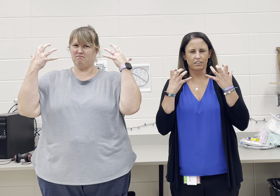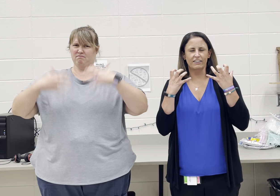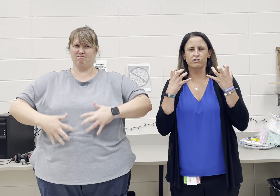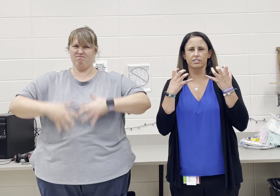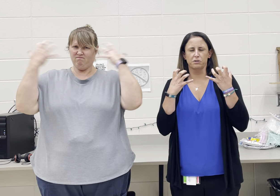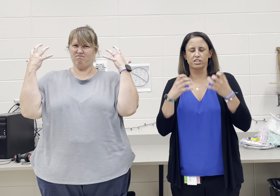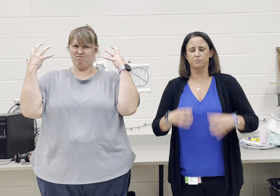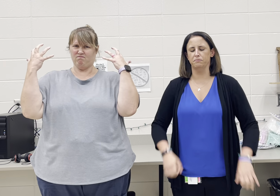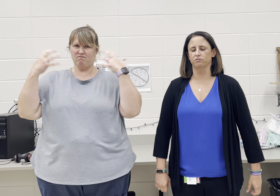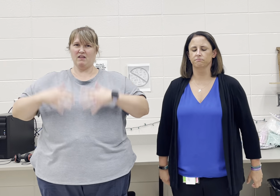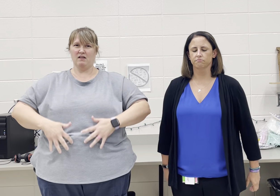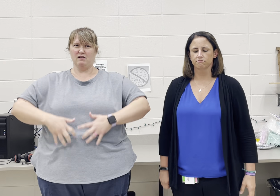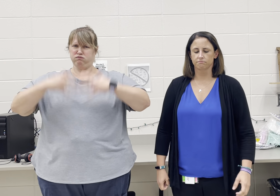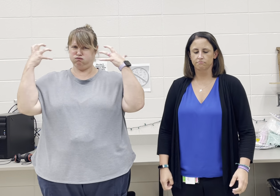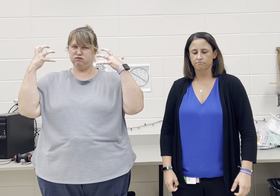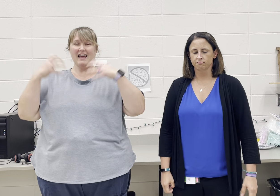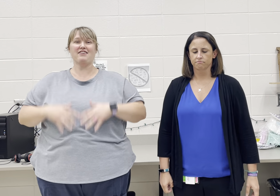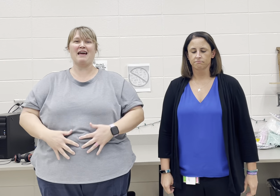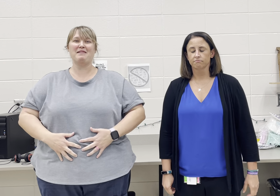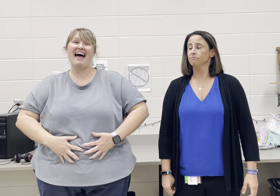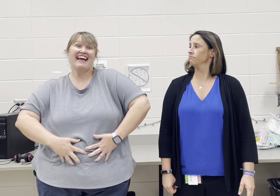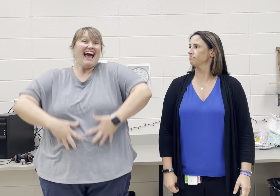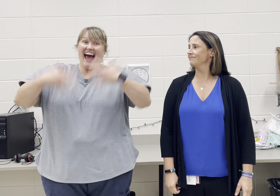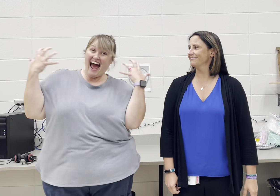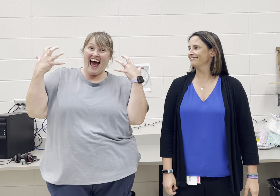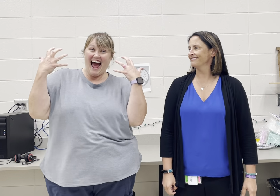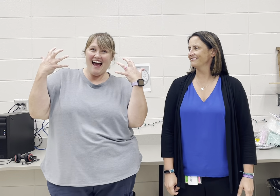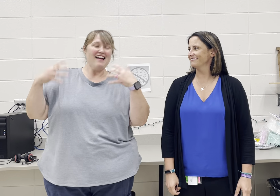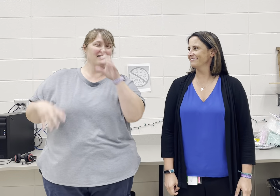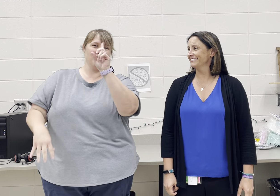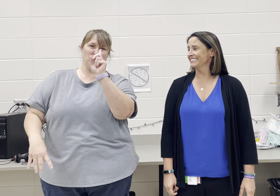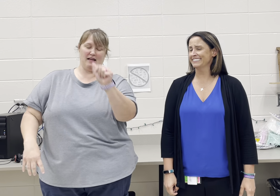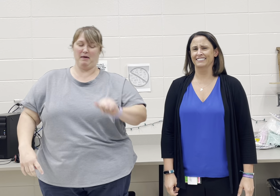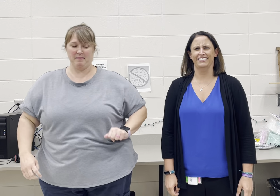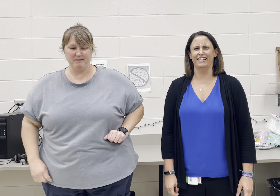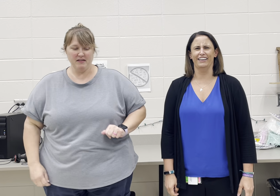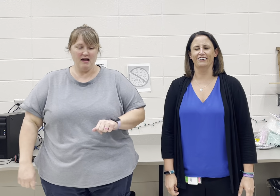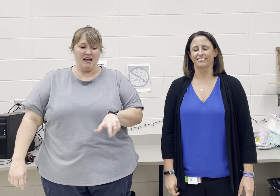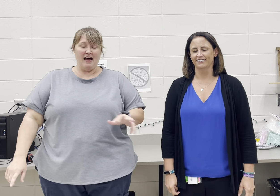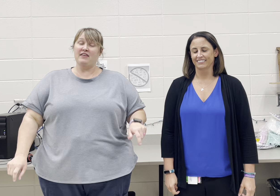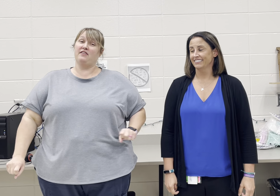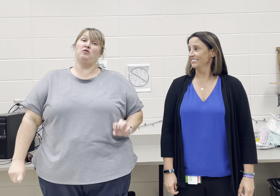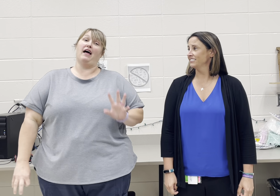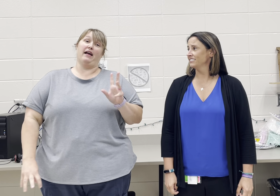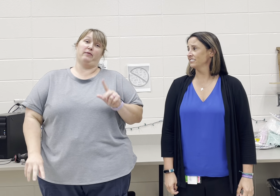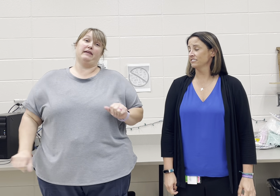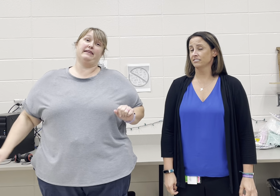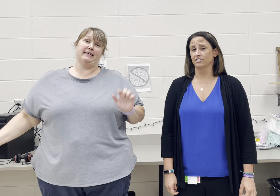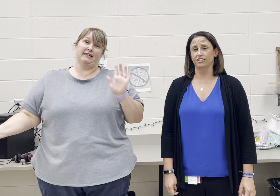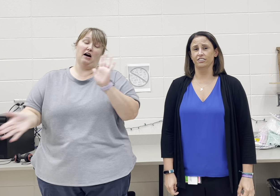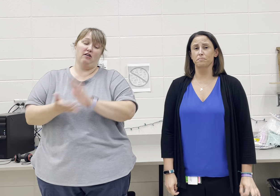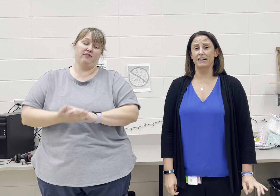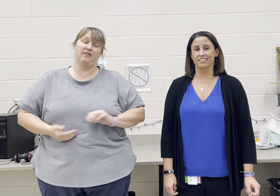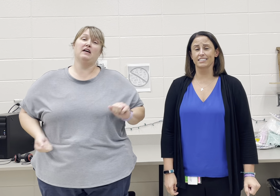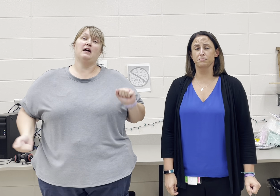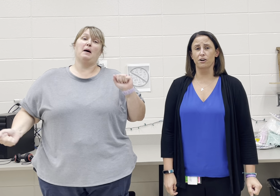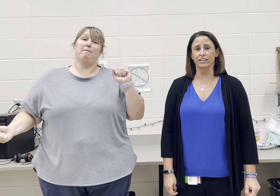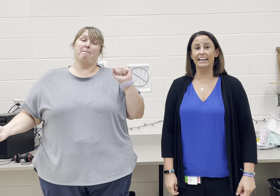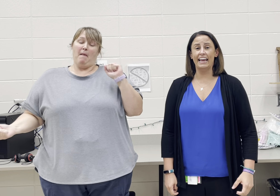Facial expressions, people. Yeah, you can't be like, it doesn't work that way. No. And then if you like really ticked off. About to explode, like